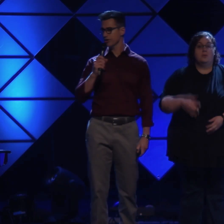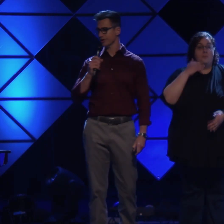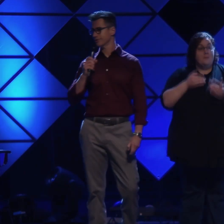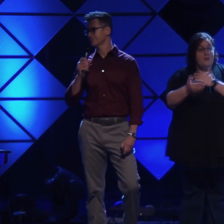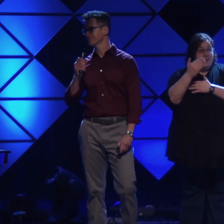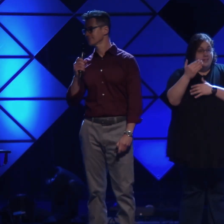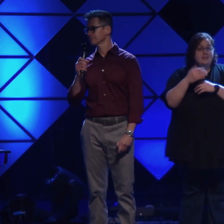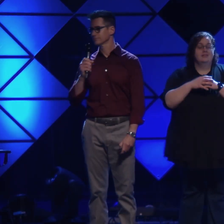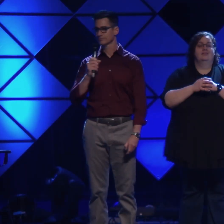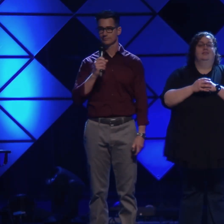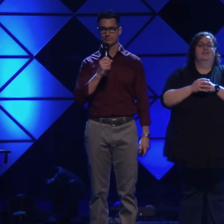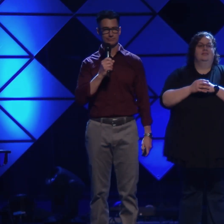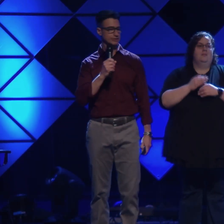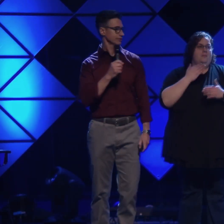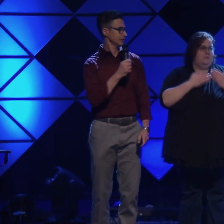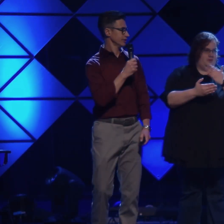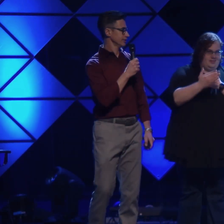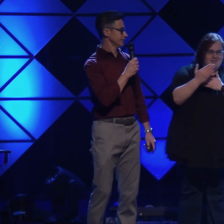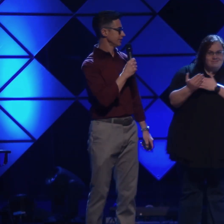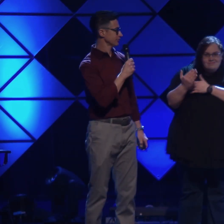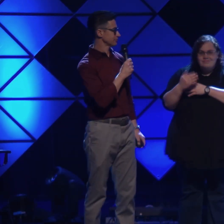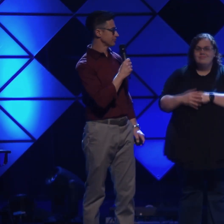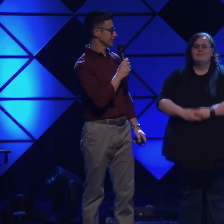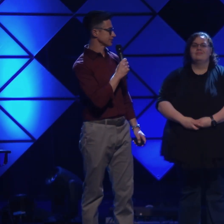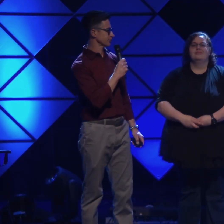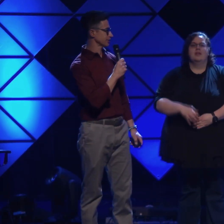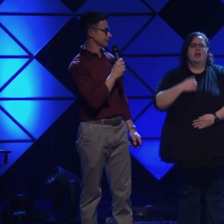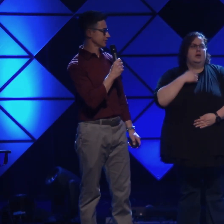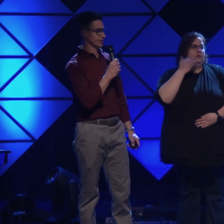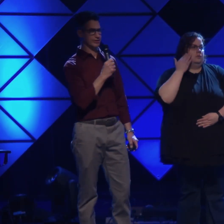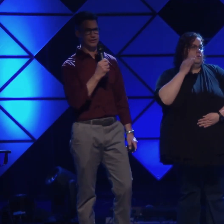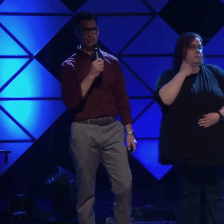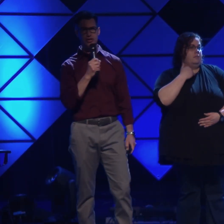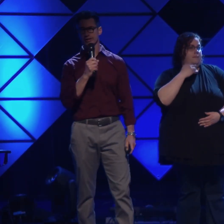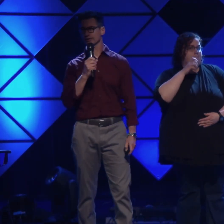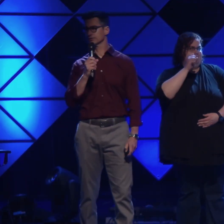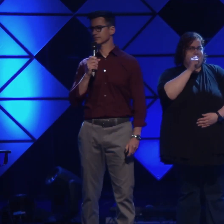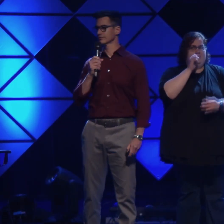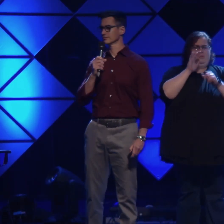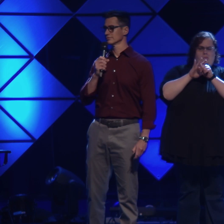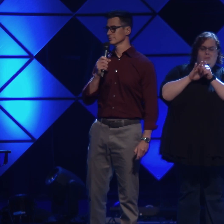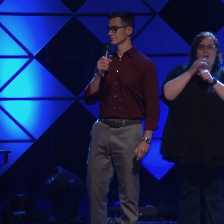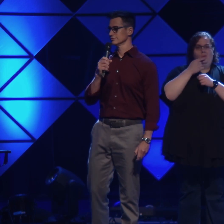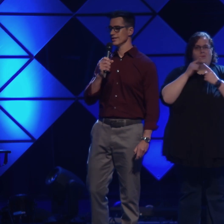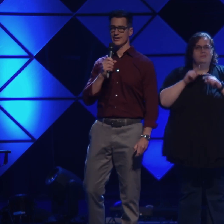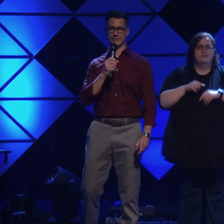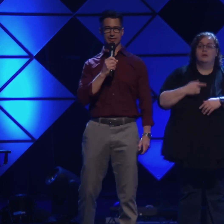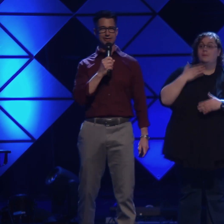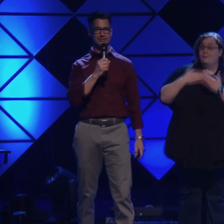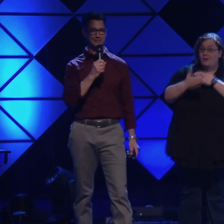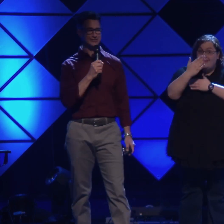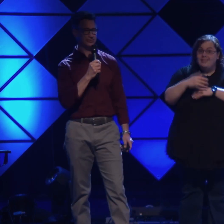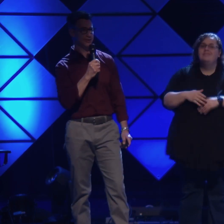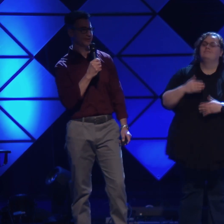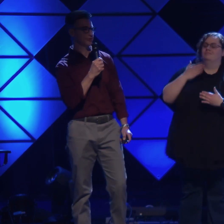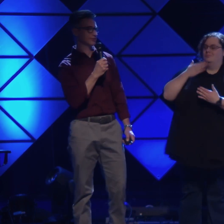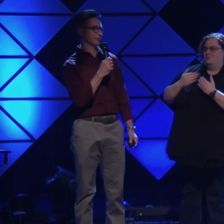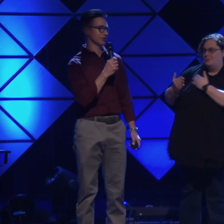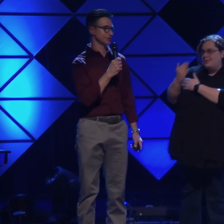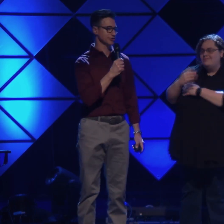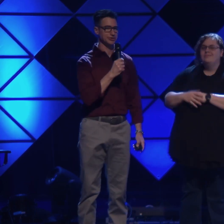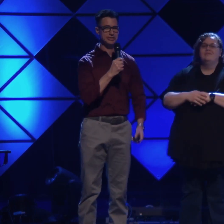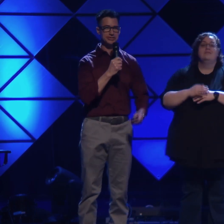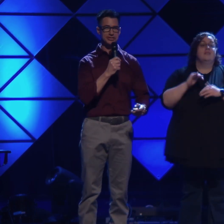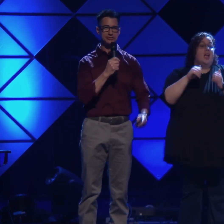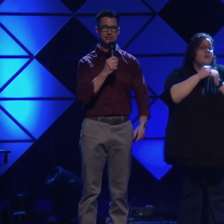Well, good morning. I don't think my mic is working. Let's try it again. Good morning. There we go. How's everybody doing